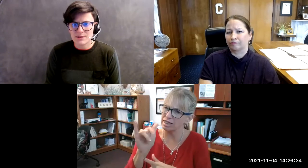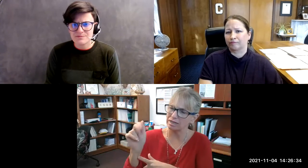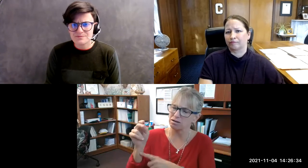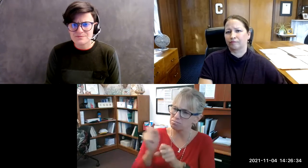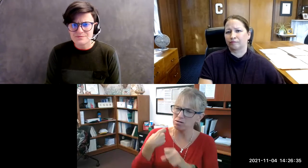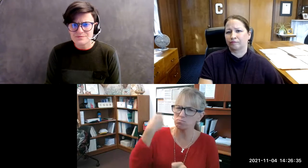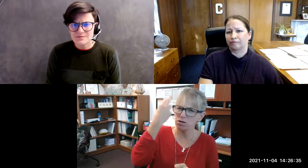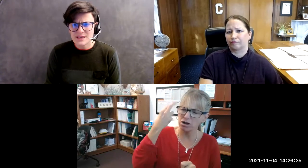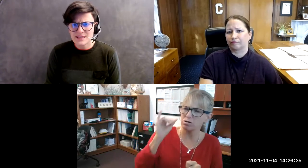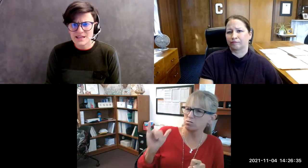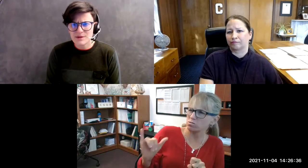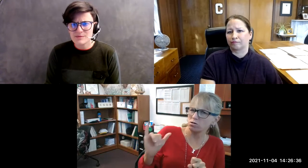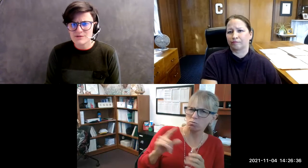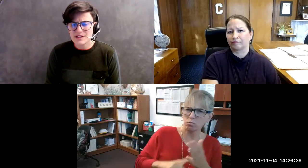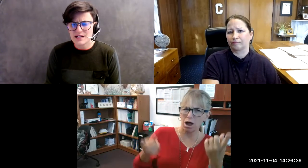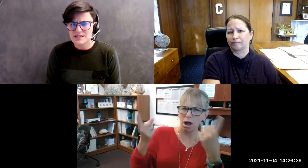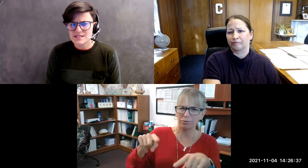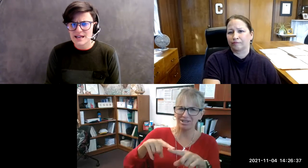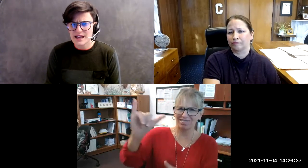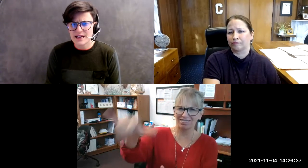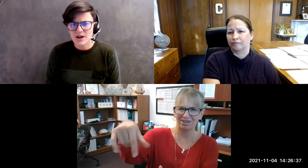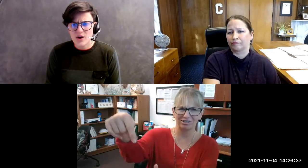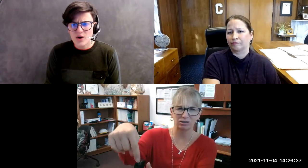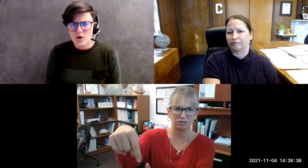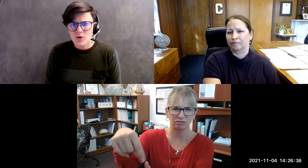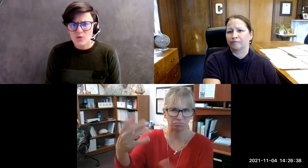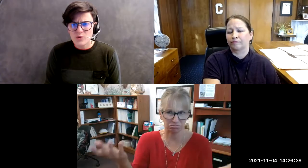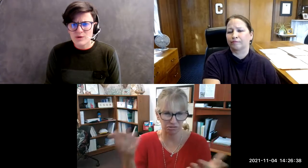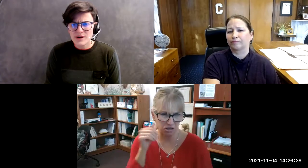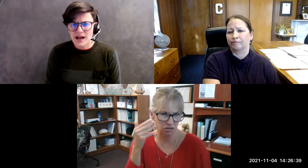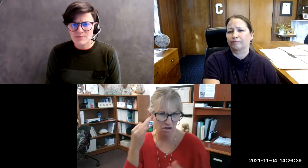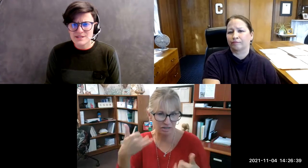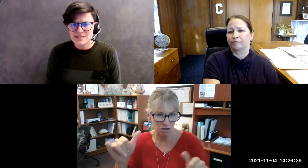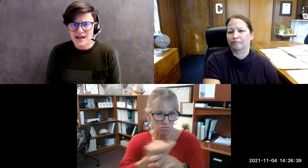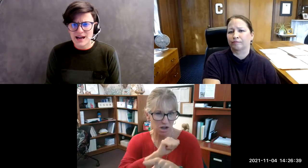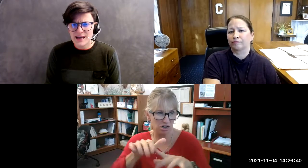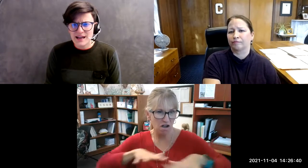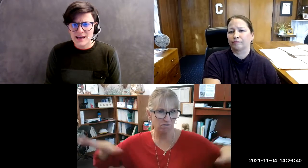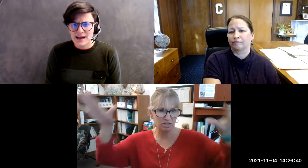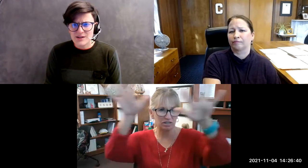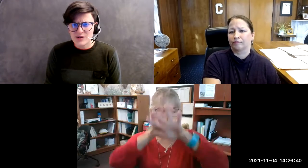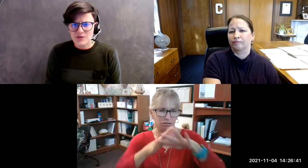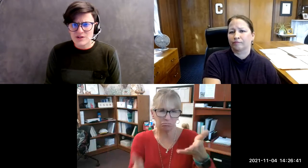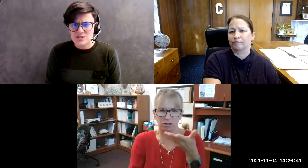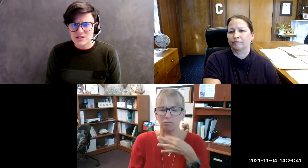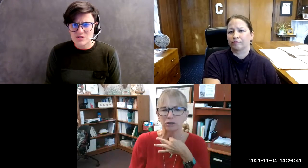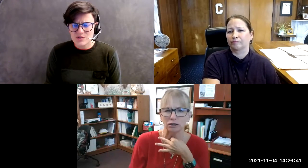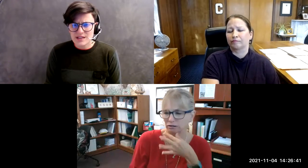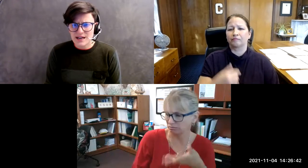but Leanne made me realize that, hey, what happened to that? I don't know if they're still doing that